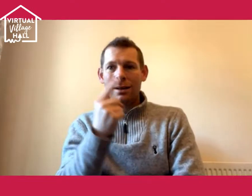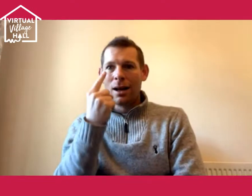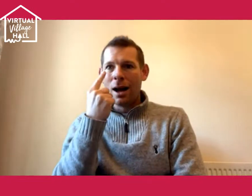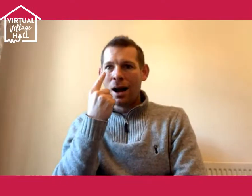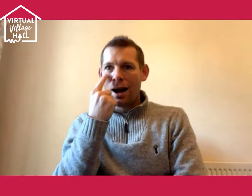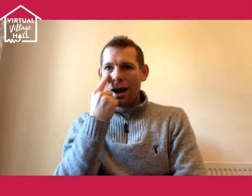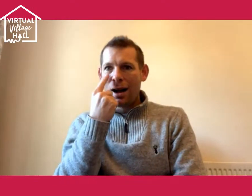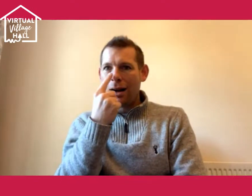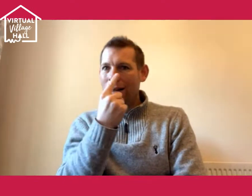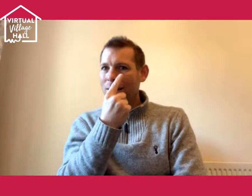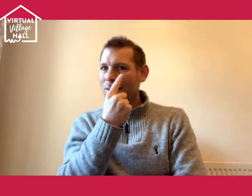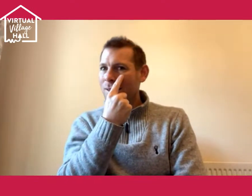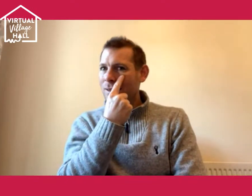So Emma's eyes